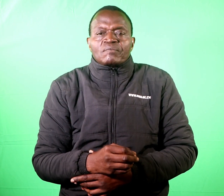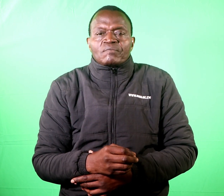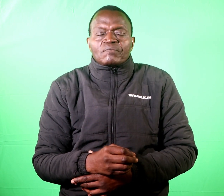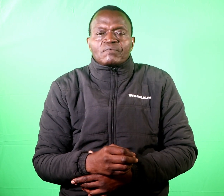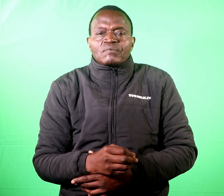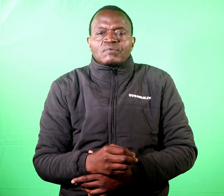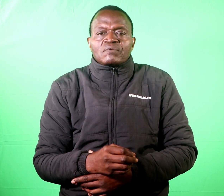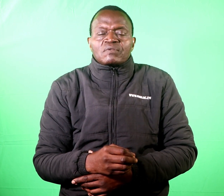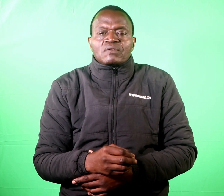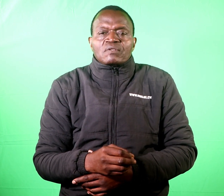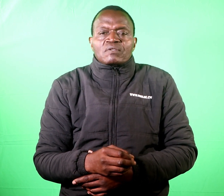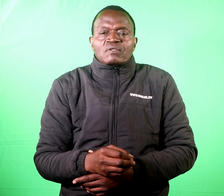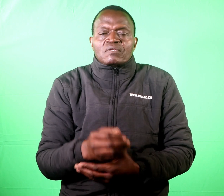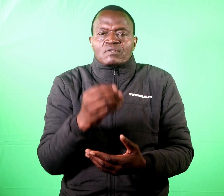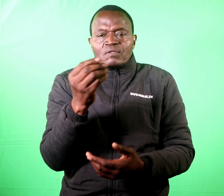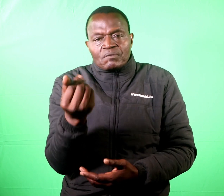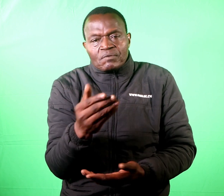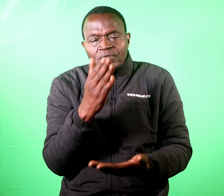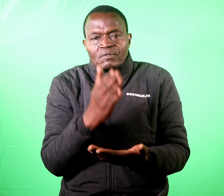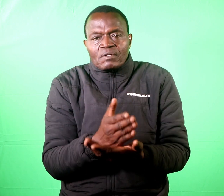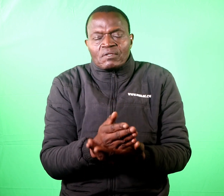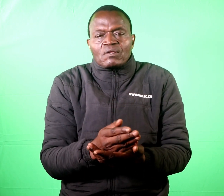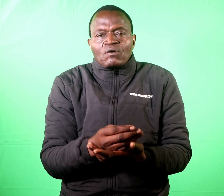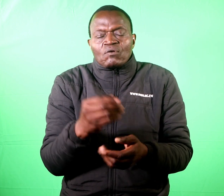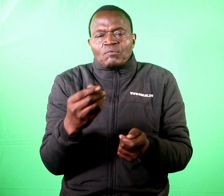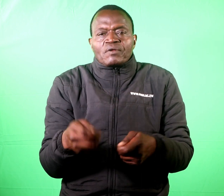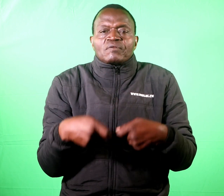Start-up capital or loans or revolving funds,